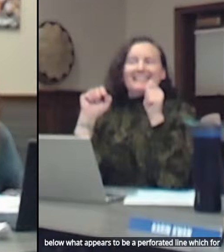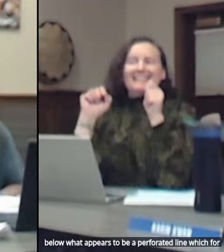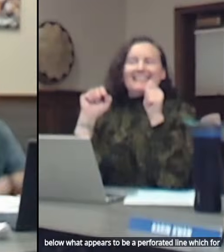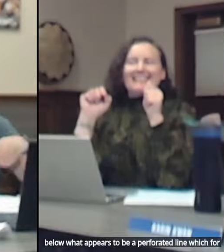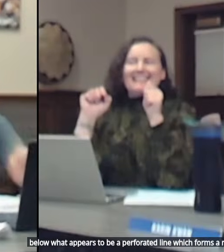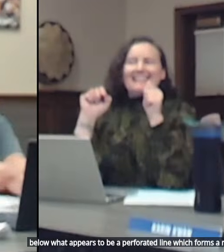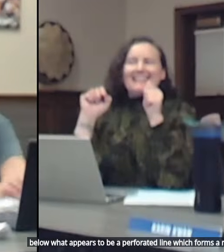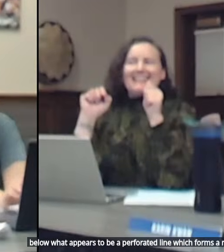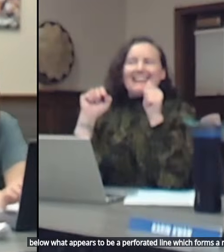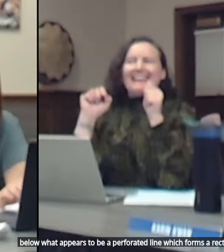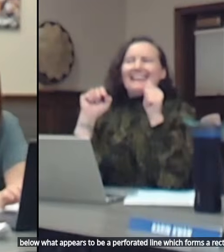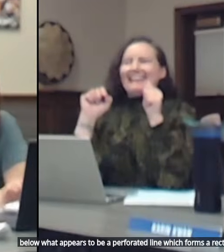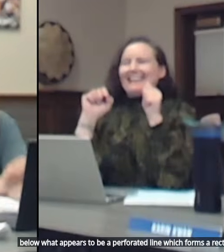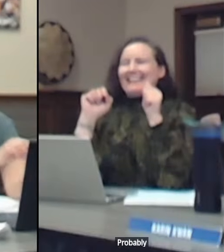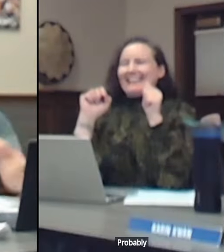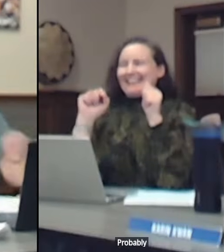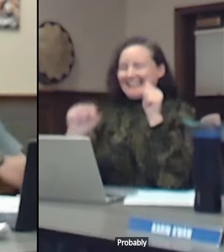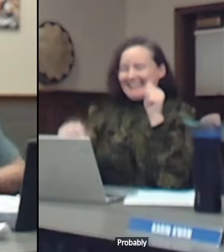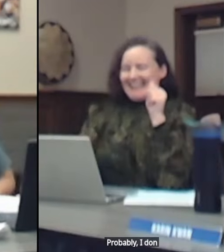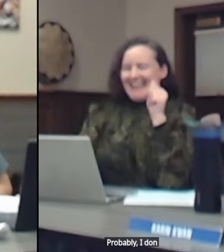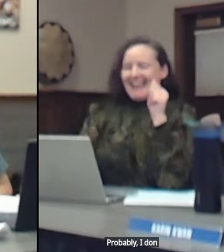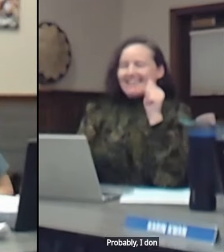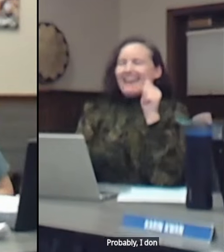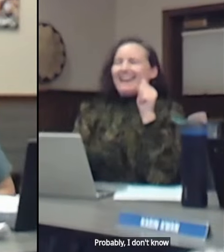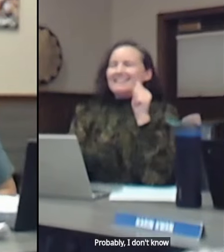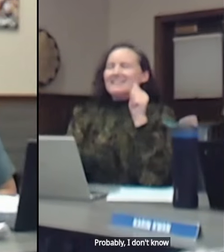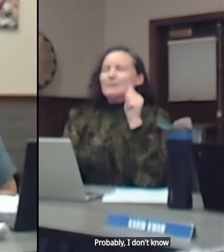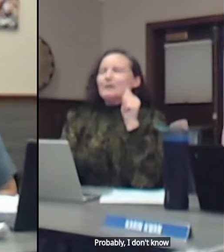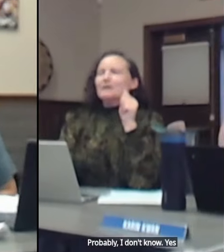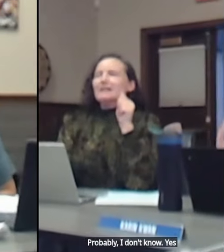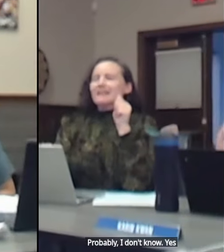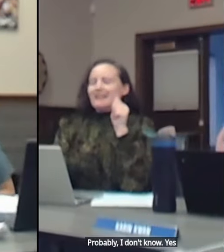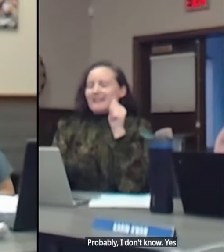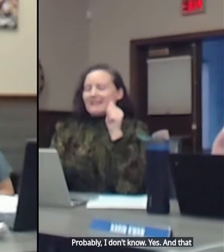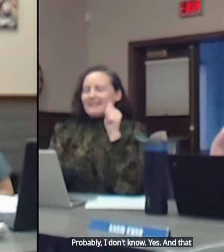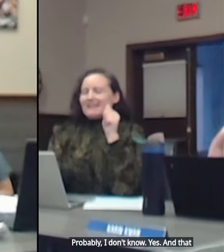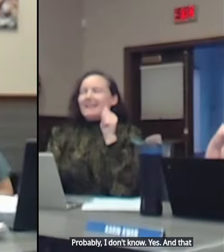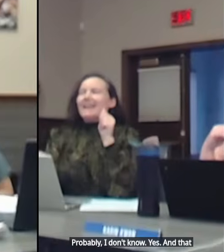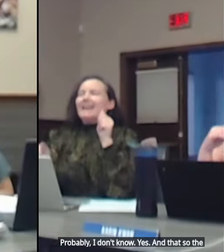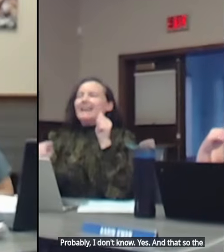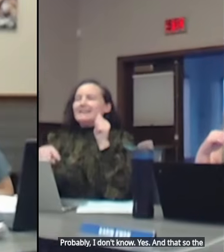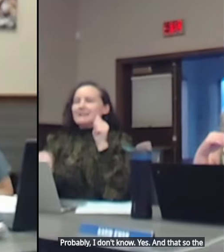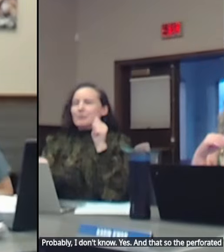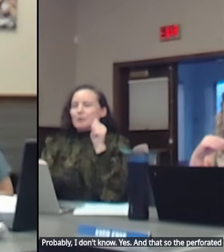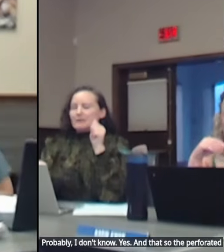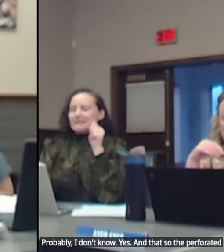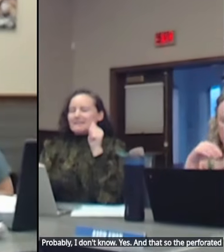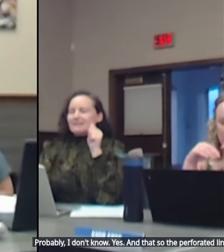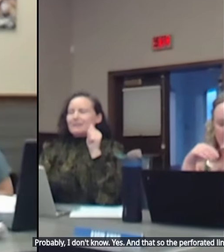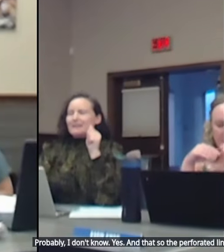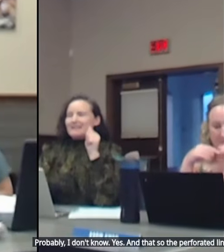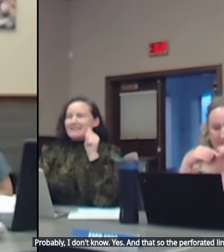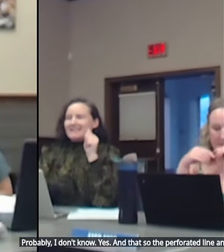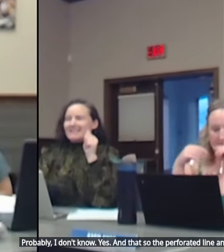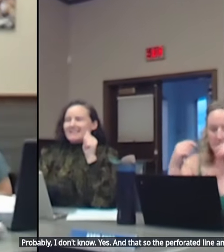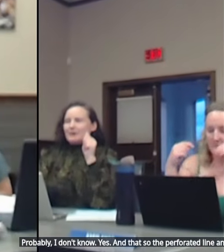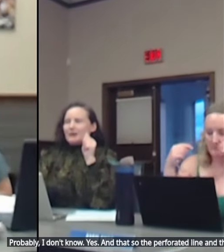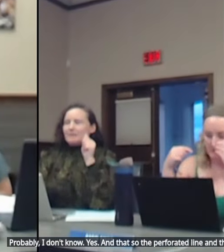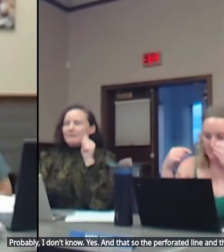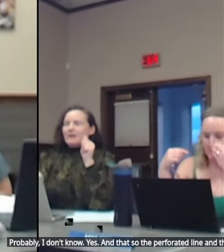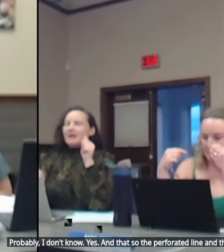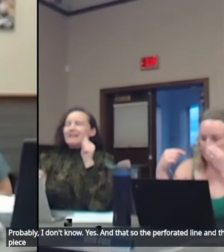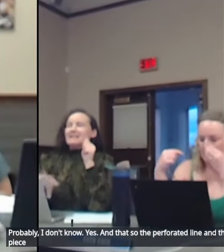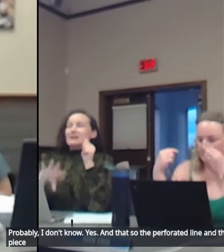rectangle. Probably, okay. Yes. And that, so the perforated line and the bolded piece